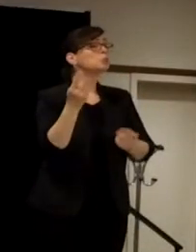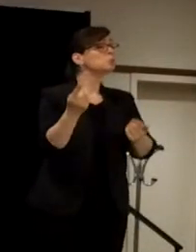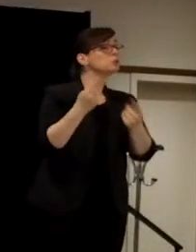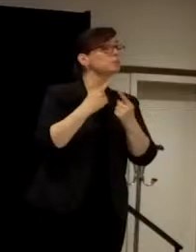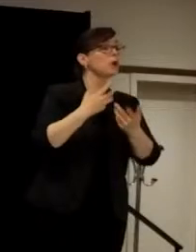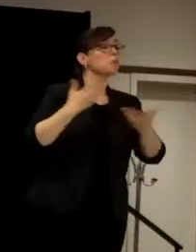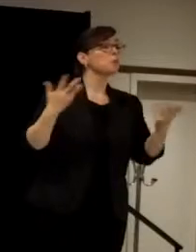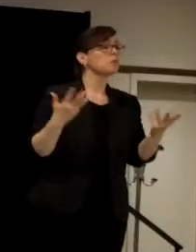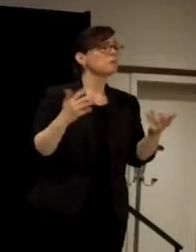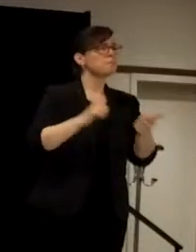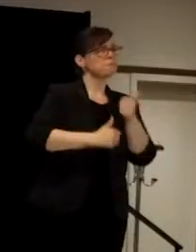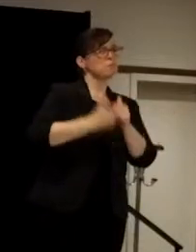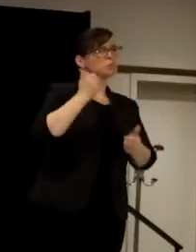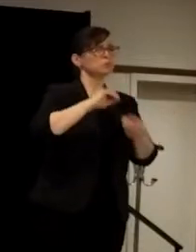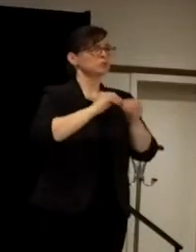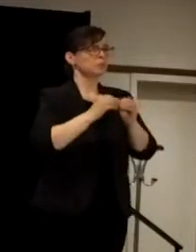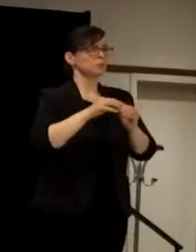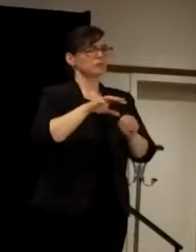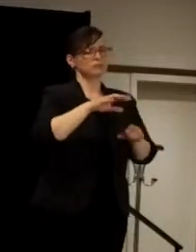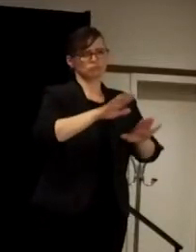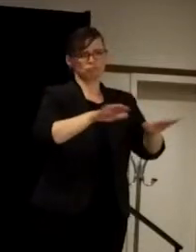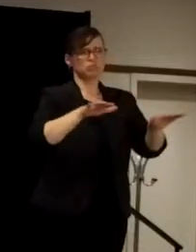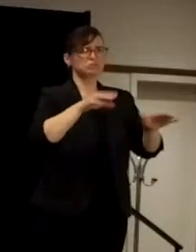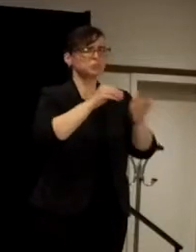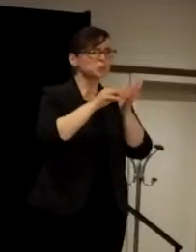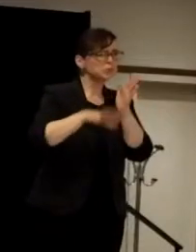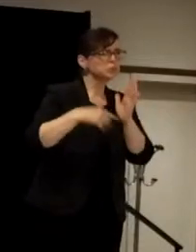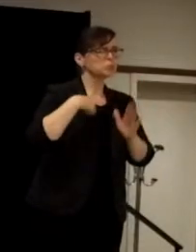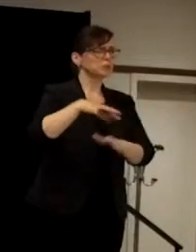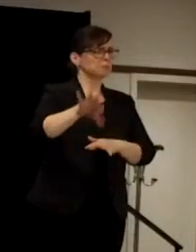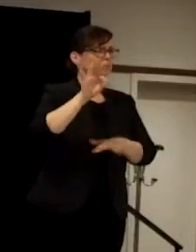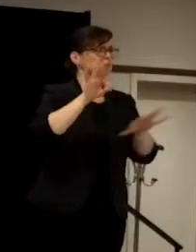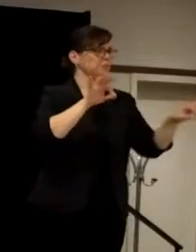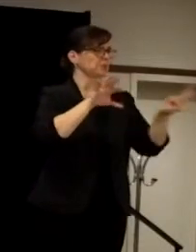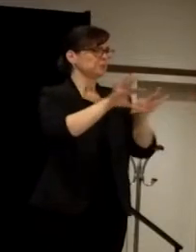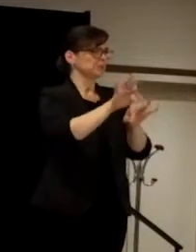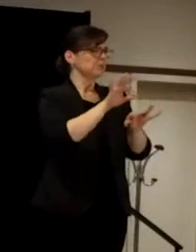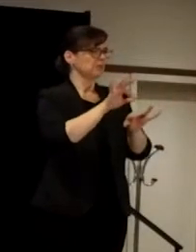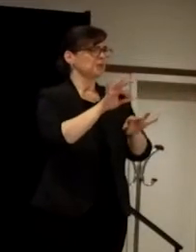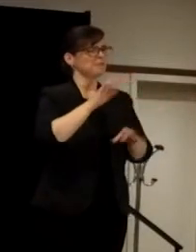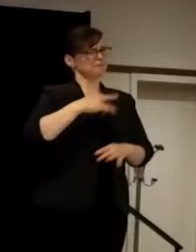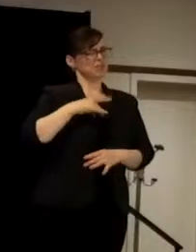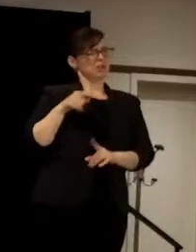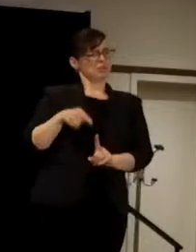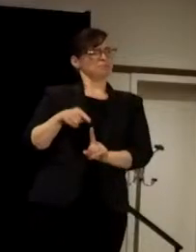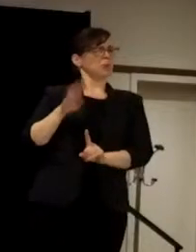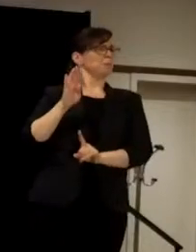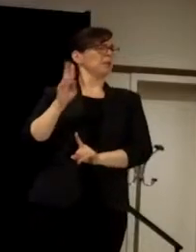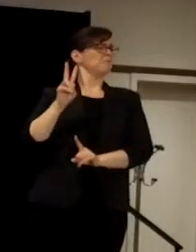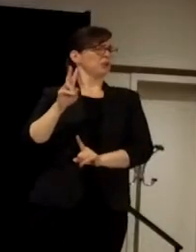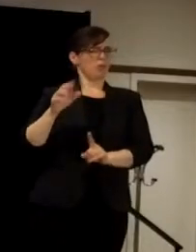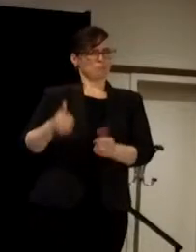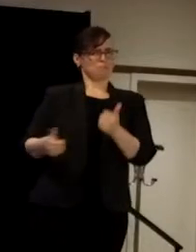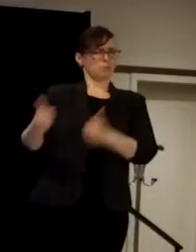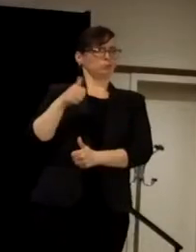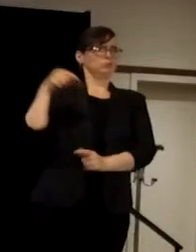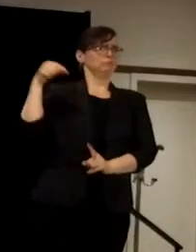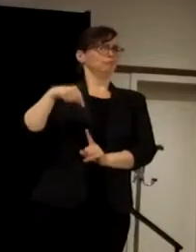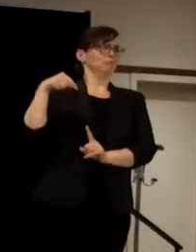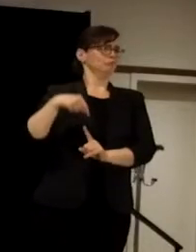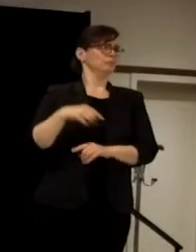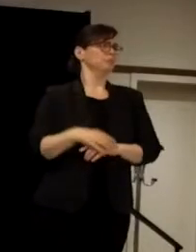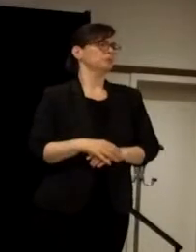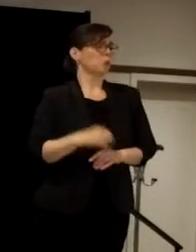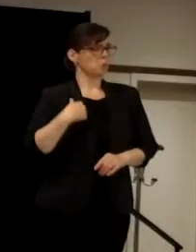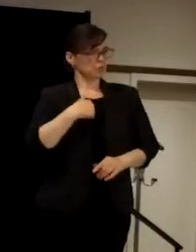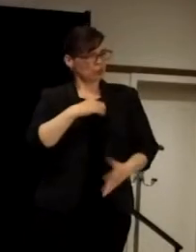shot, that's how we determined where we would go first. We will team up with other schools that